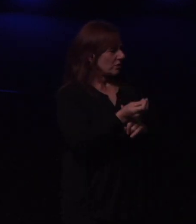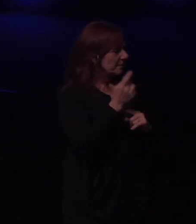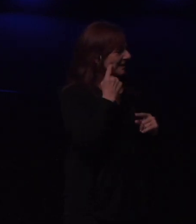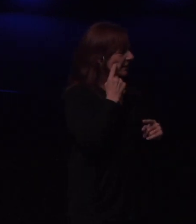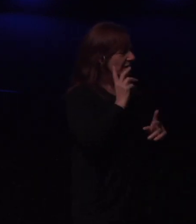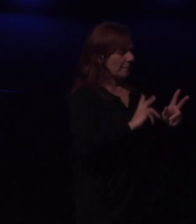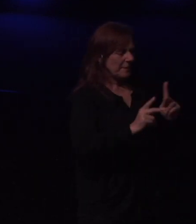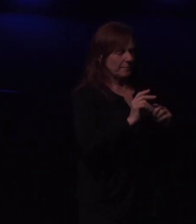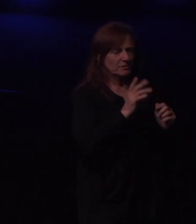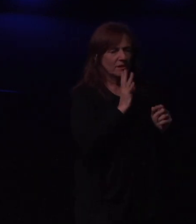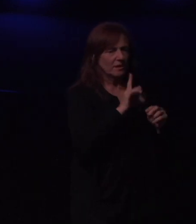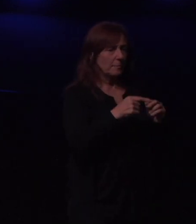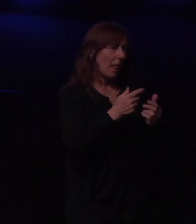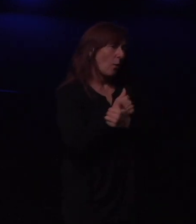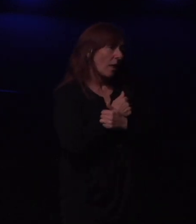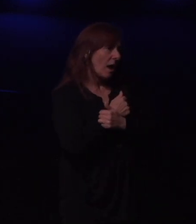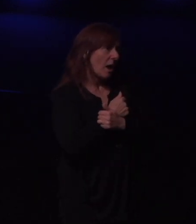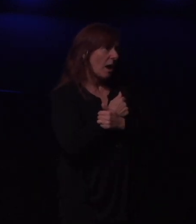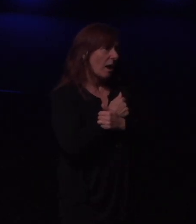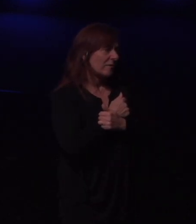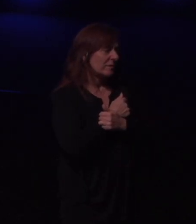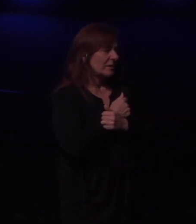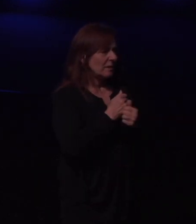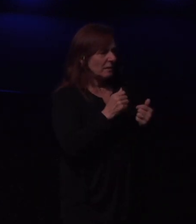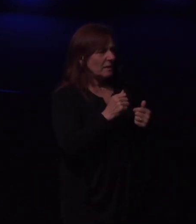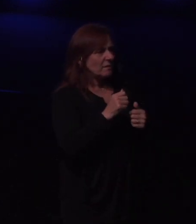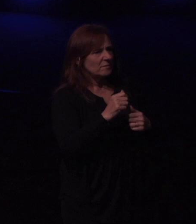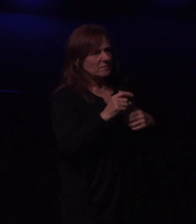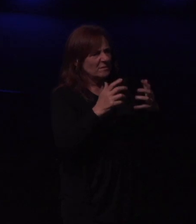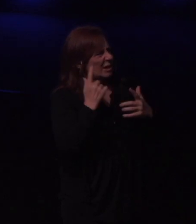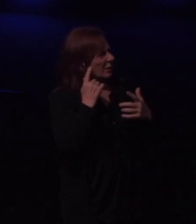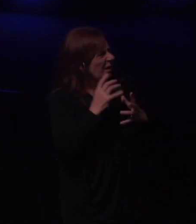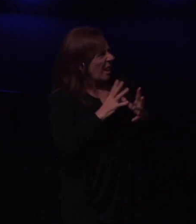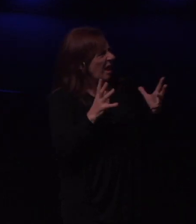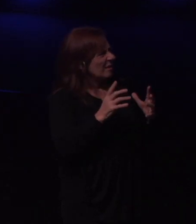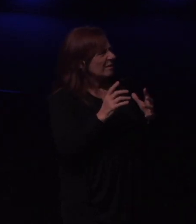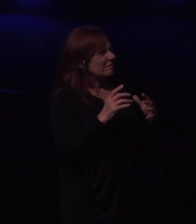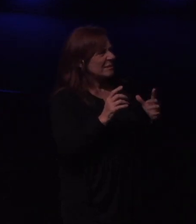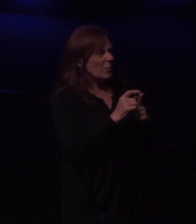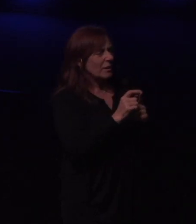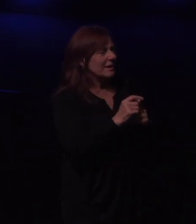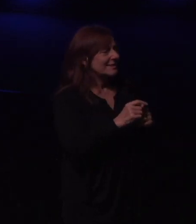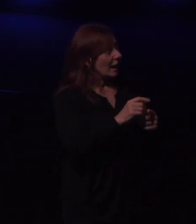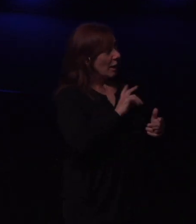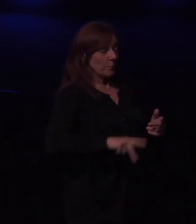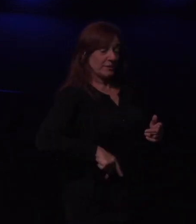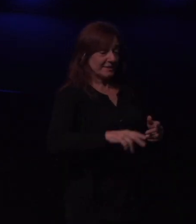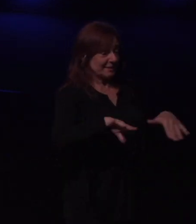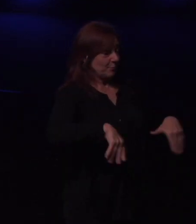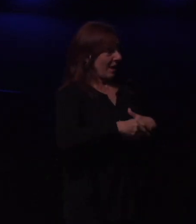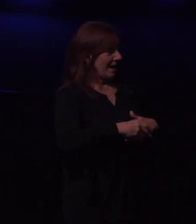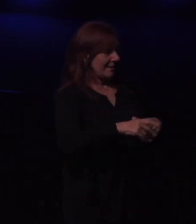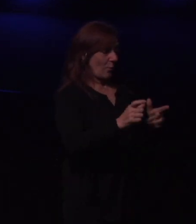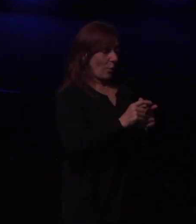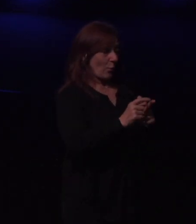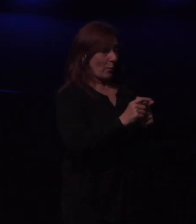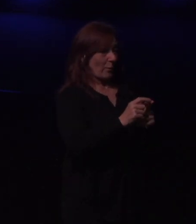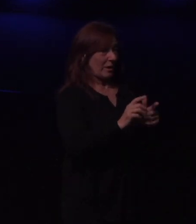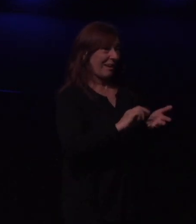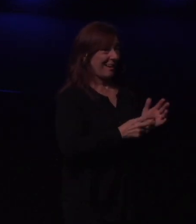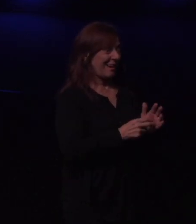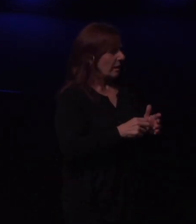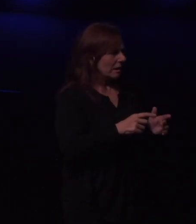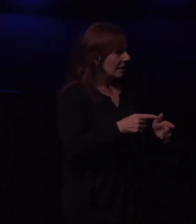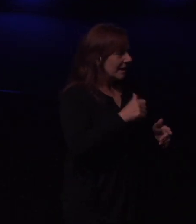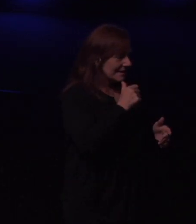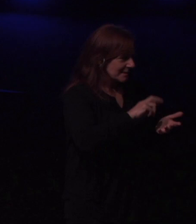hear people talking about love an awful lot. And it's kind of one of those Princess Bride moments, like this word that you keep using. It does not mean what I